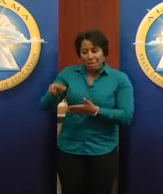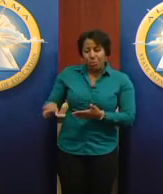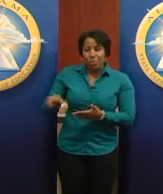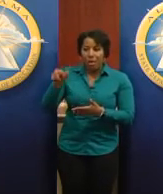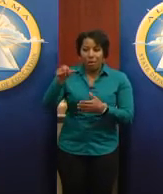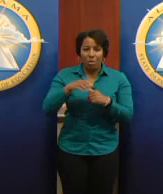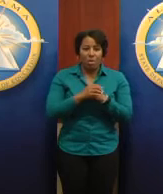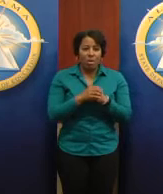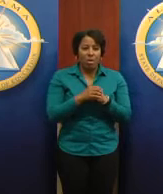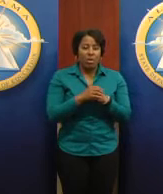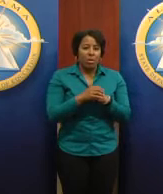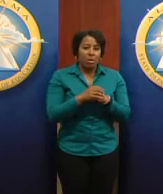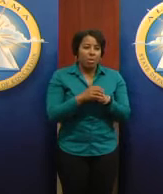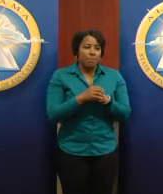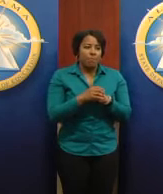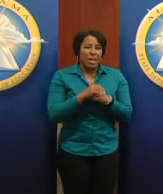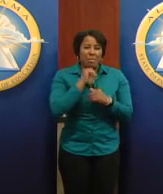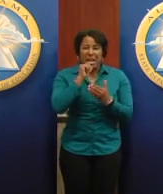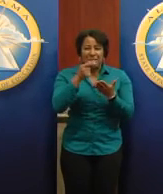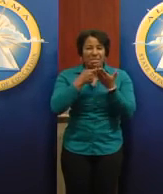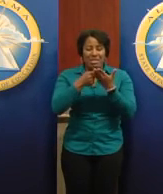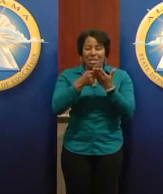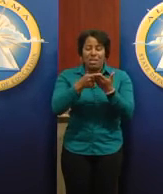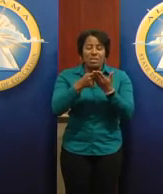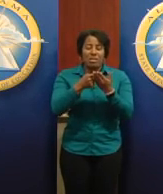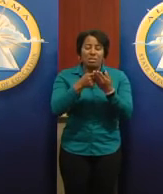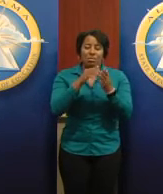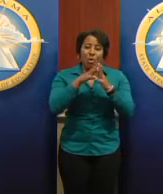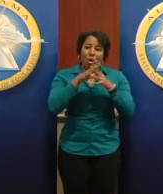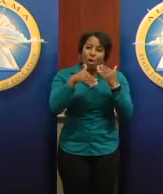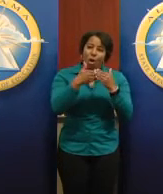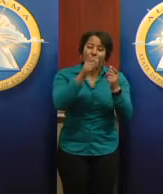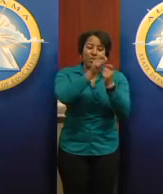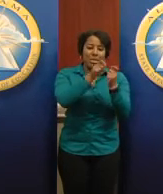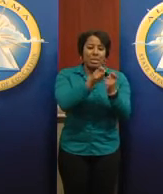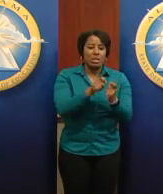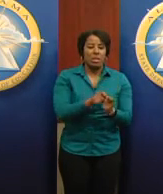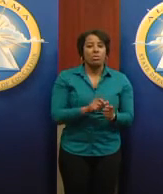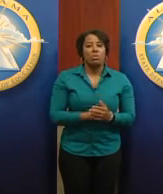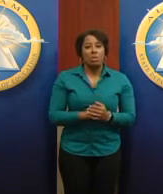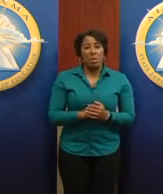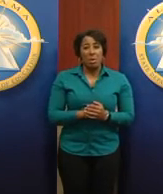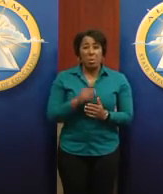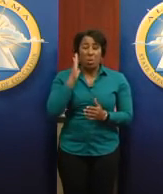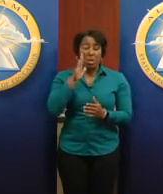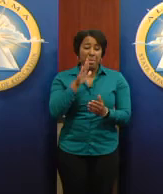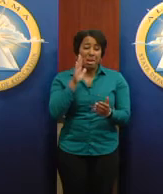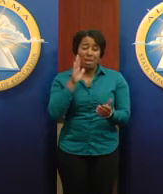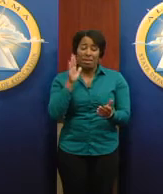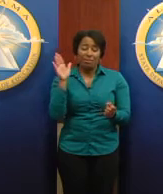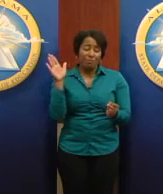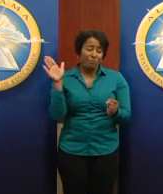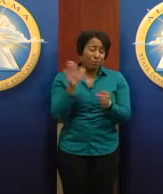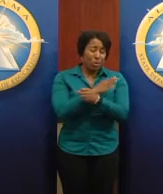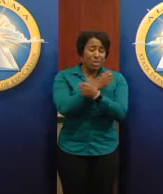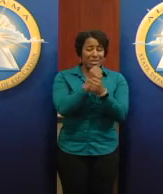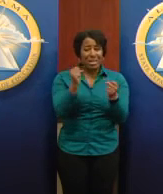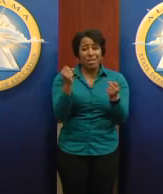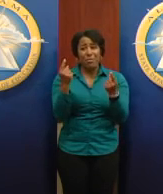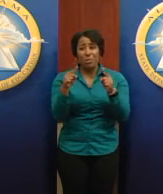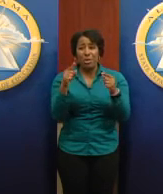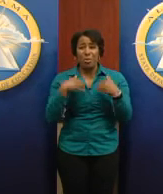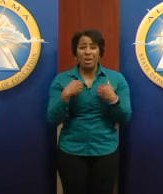and I won't go into more details, to make it safer. It's never gonna be the safest situation when people are together.